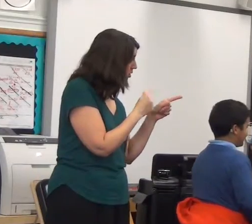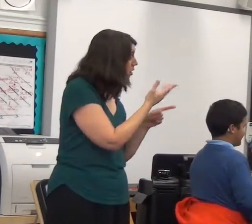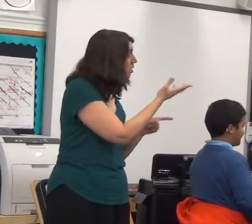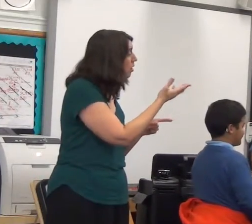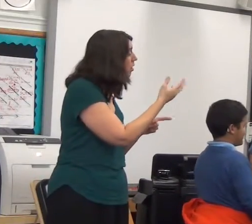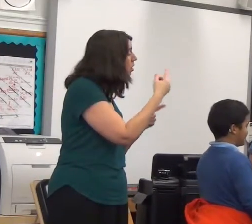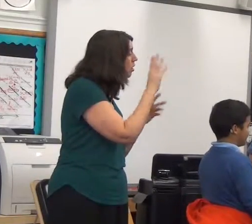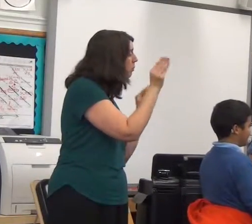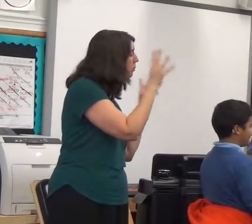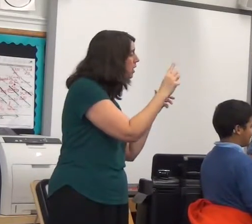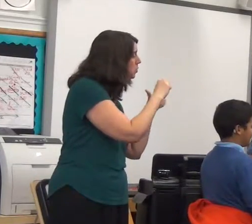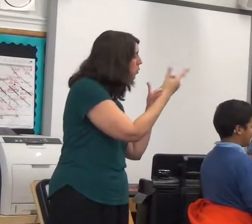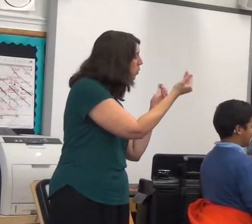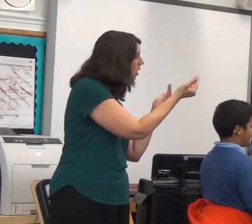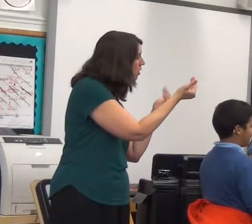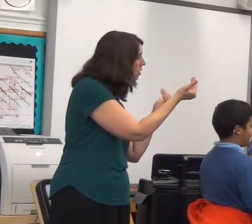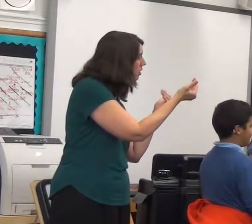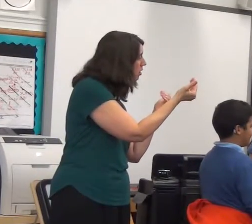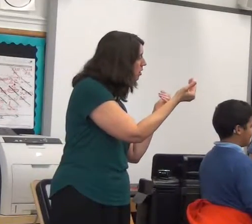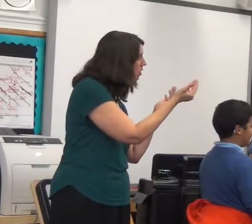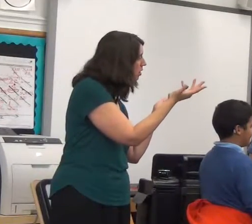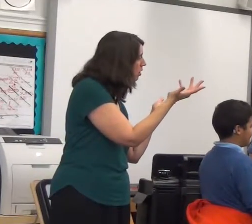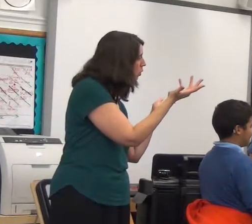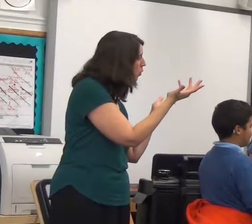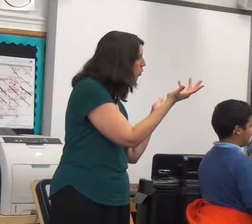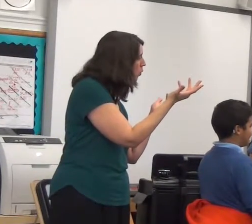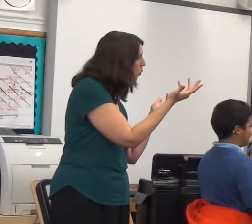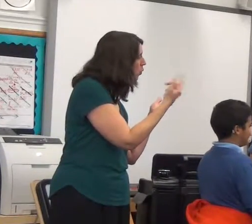tell Felix what the magic words are.